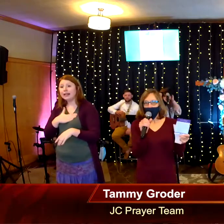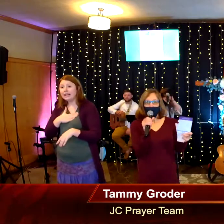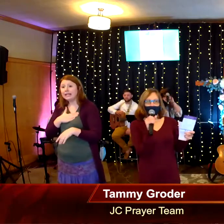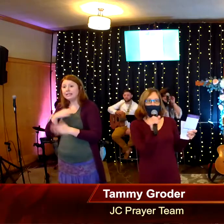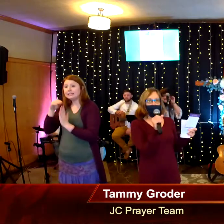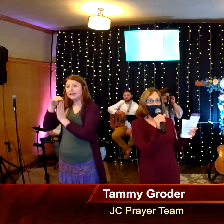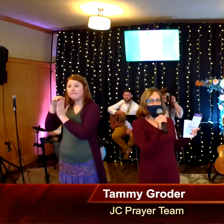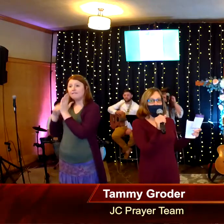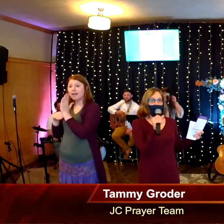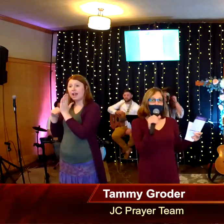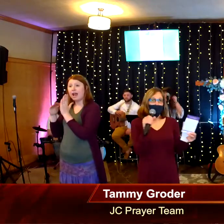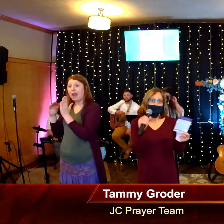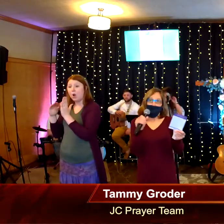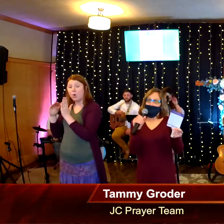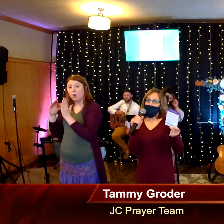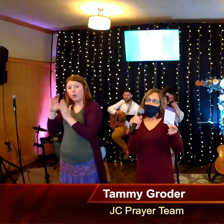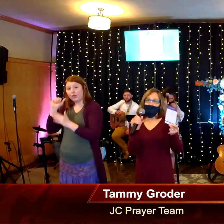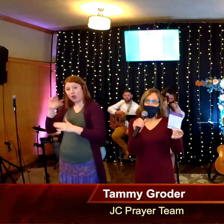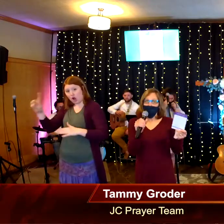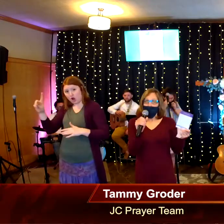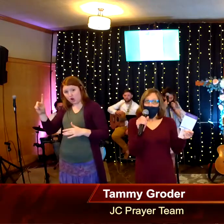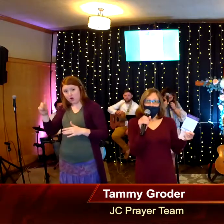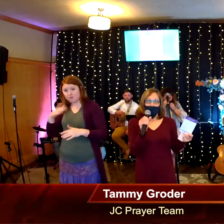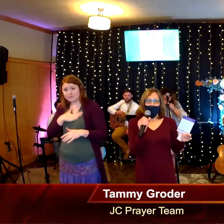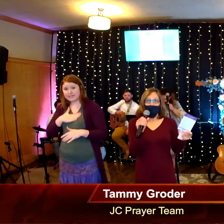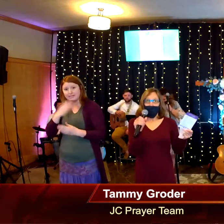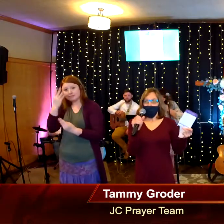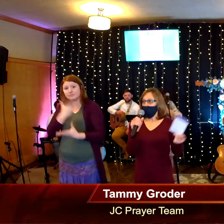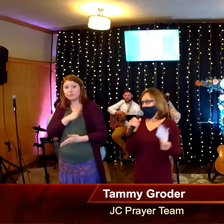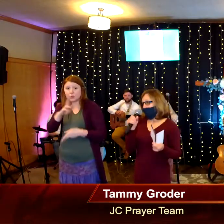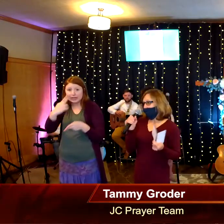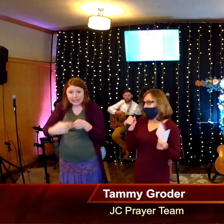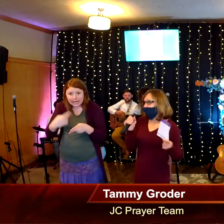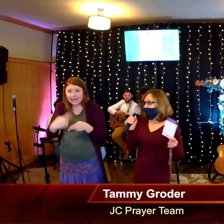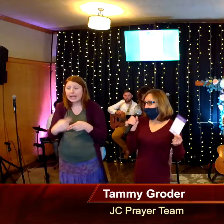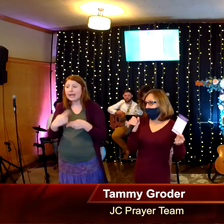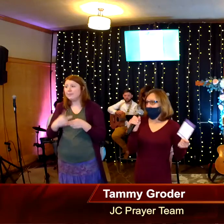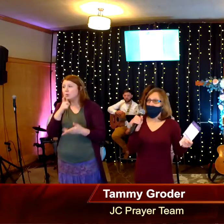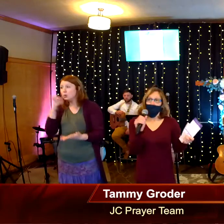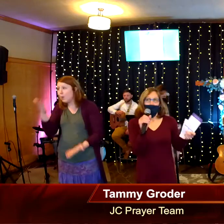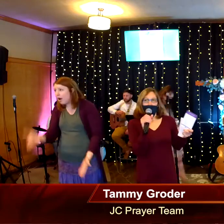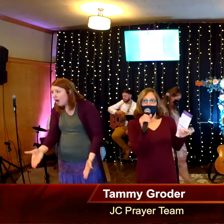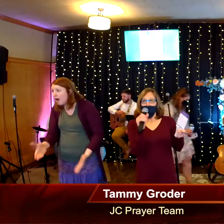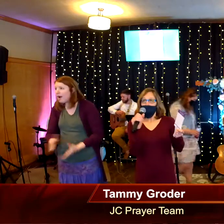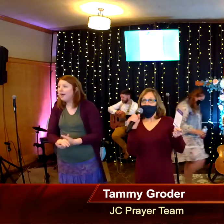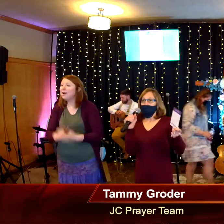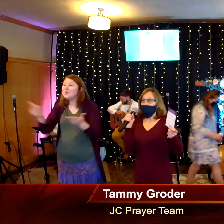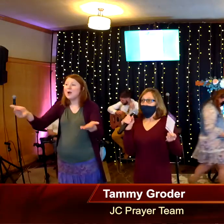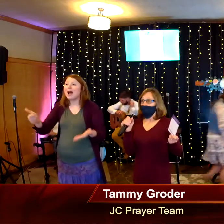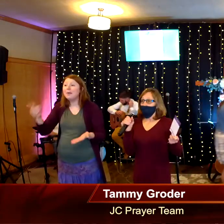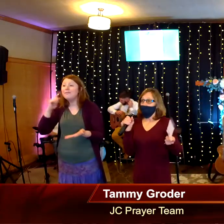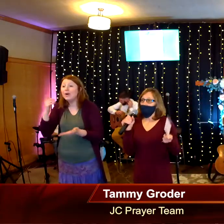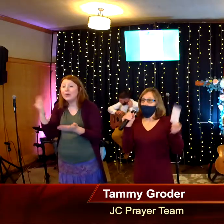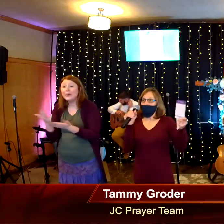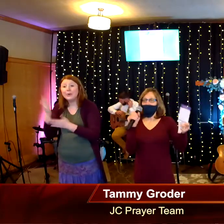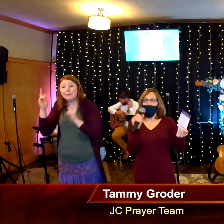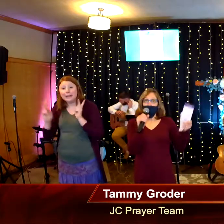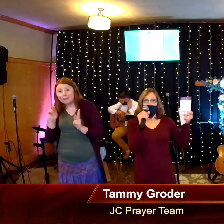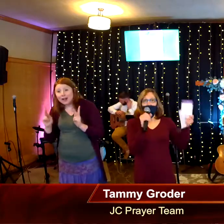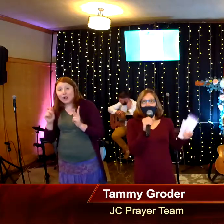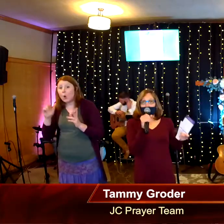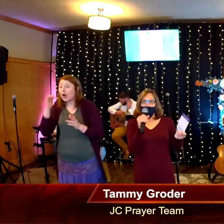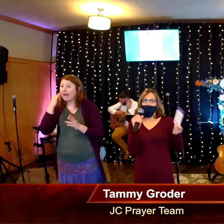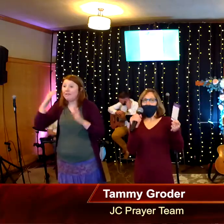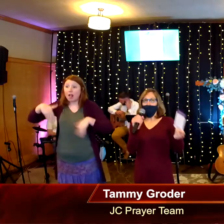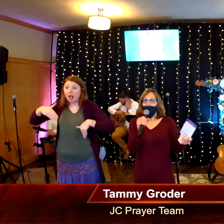that out and let us know you're here. Welcome to all of you that have never been here before. Welcome to those of you who we haven't seen